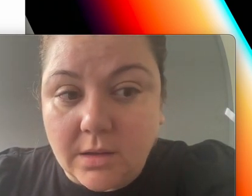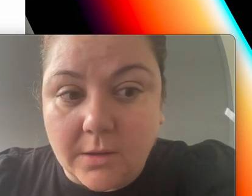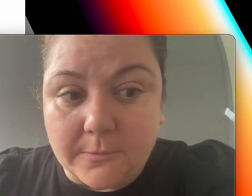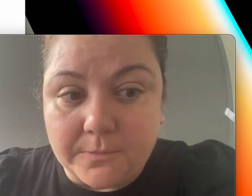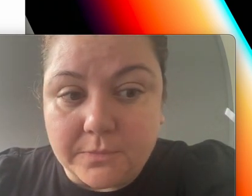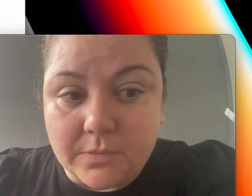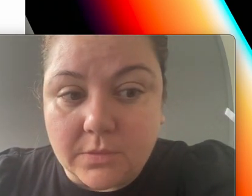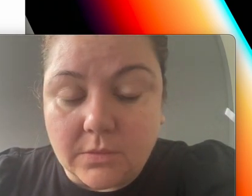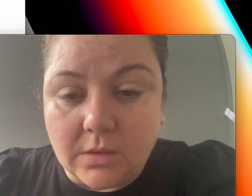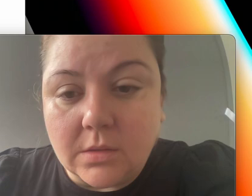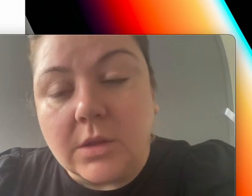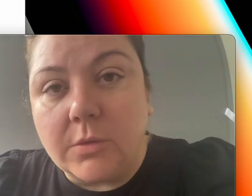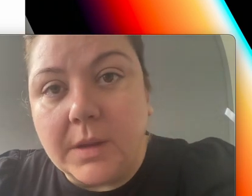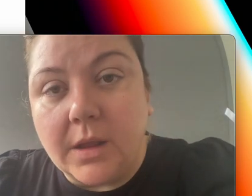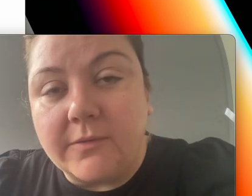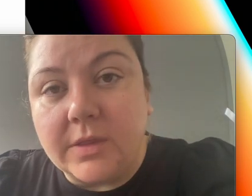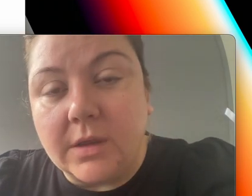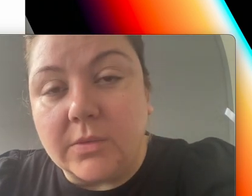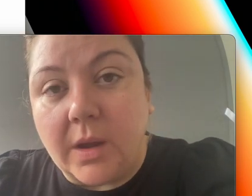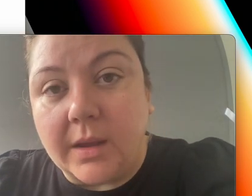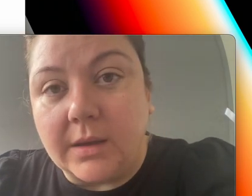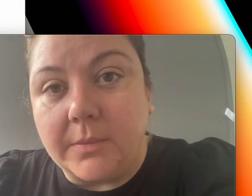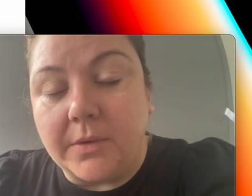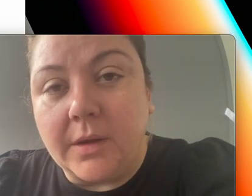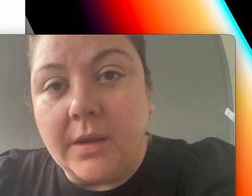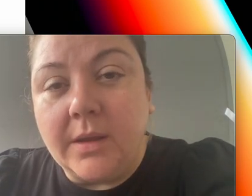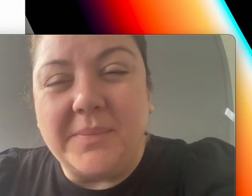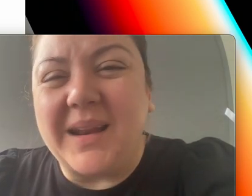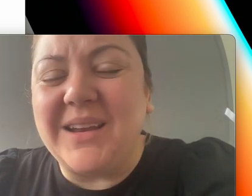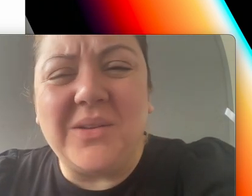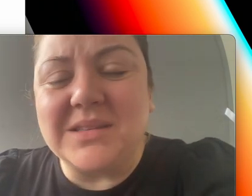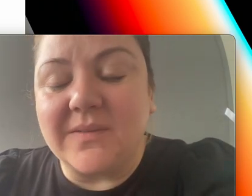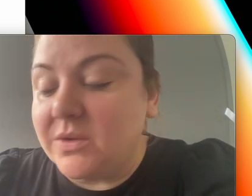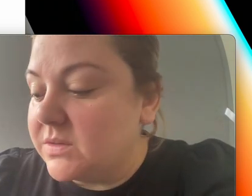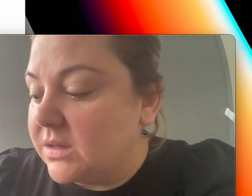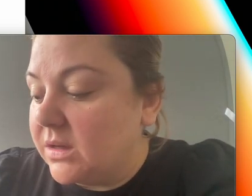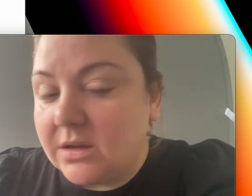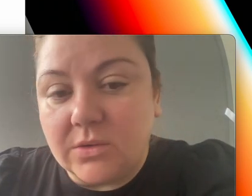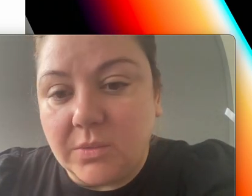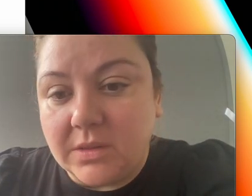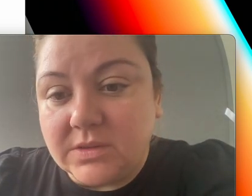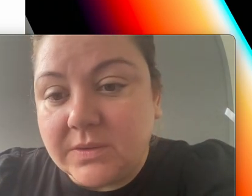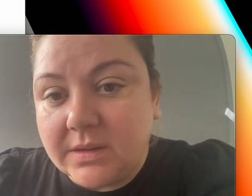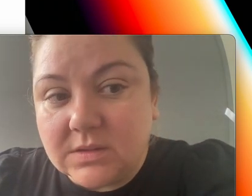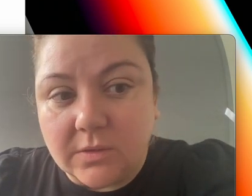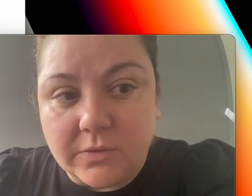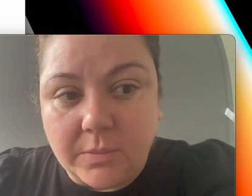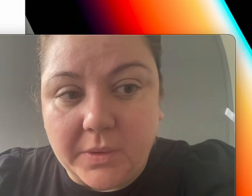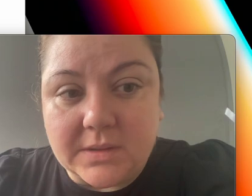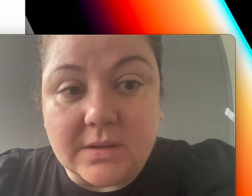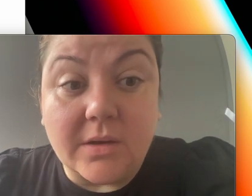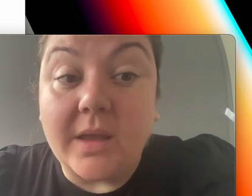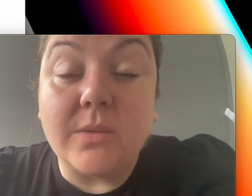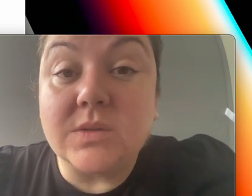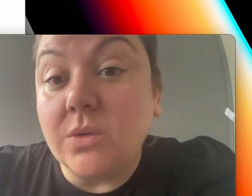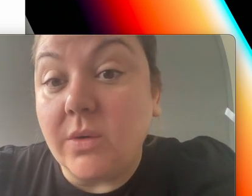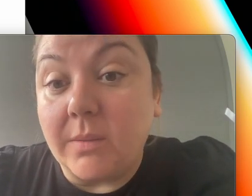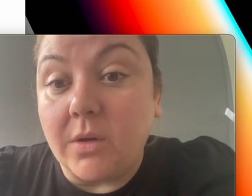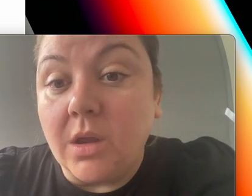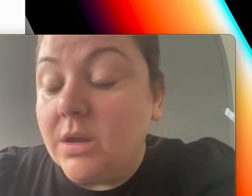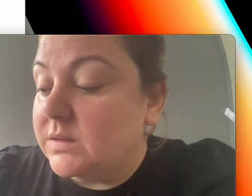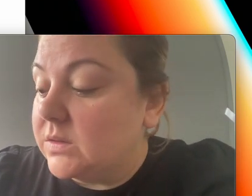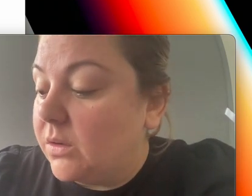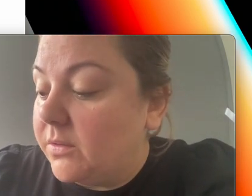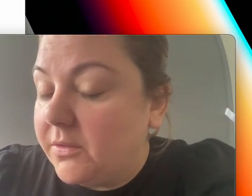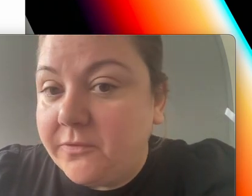fine. Little bit of the rocking number, but I know that's confusing and I don't know why they're doing that. So full points there. And there was no